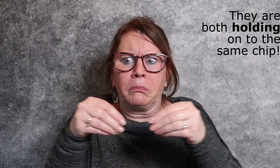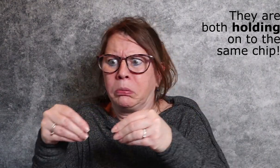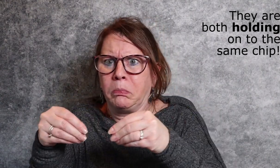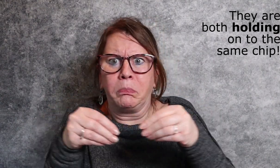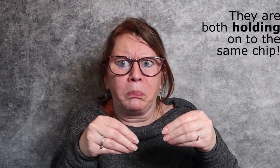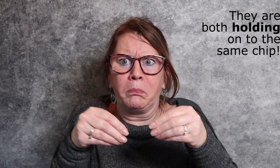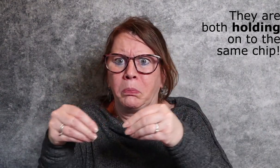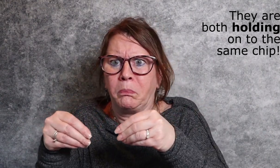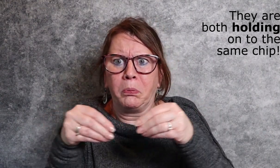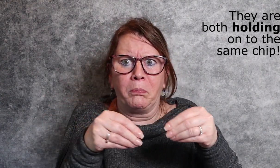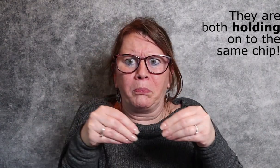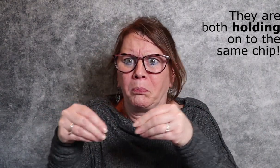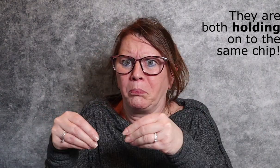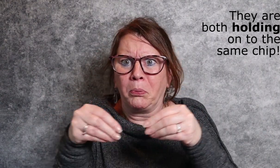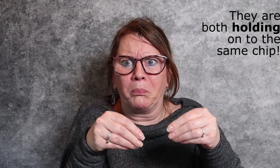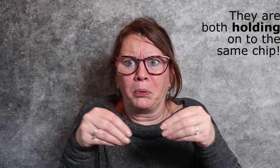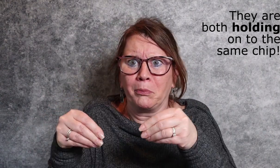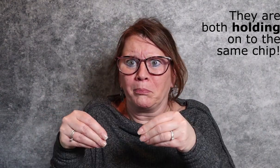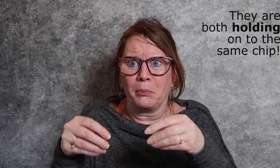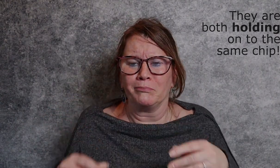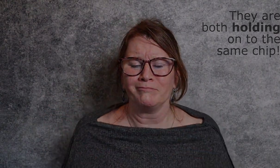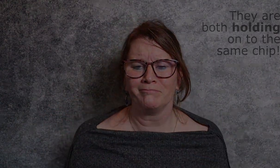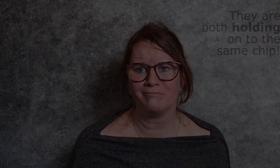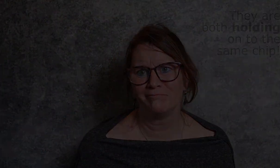forth until somebody got the chip.